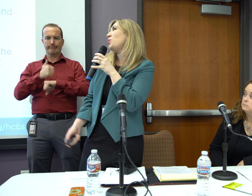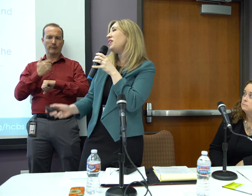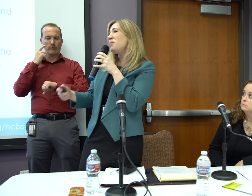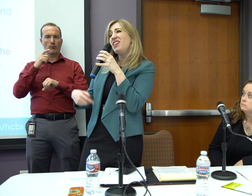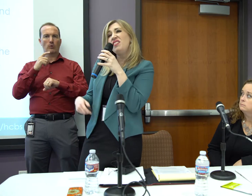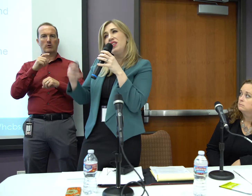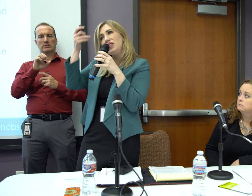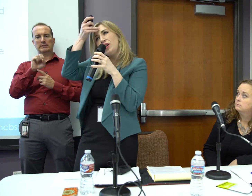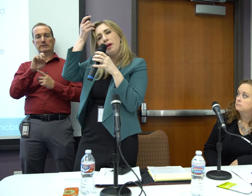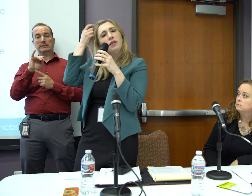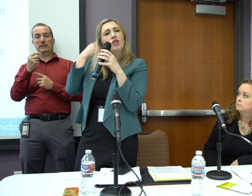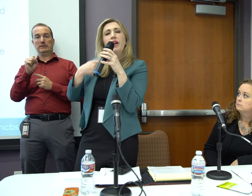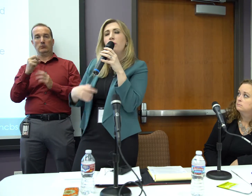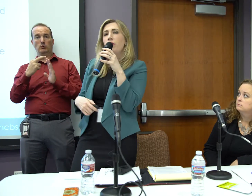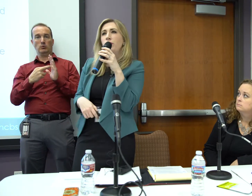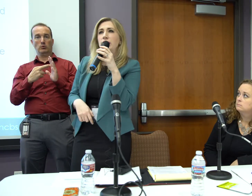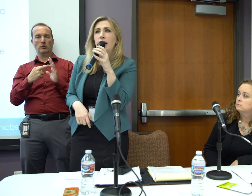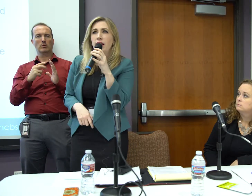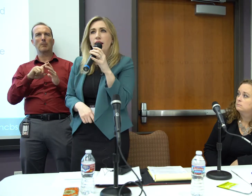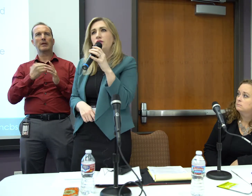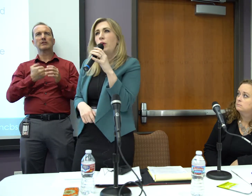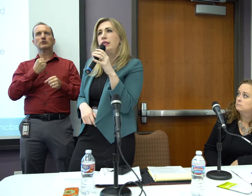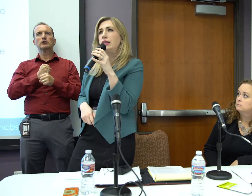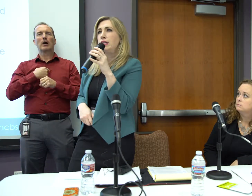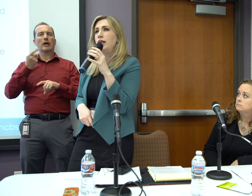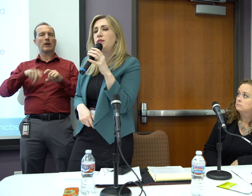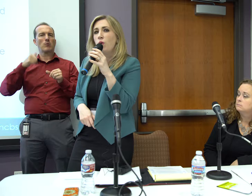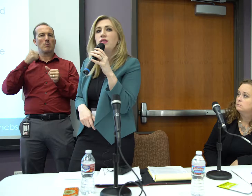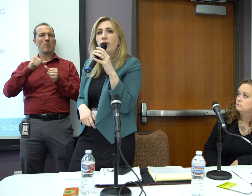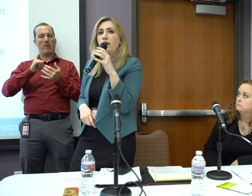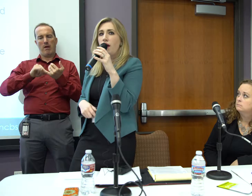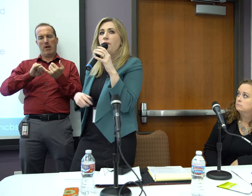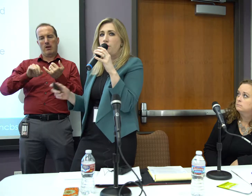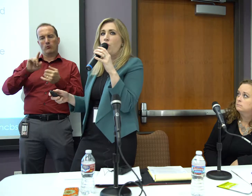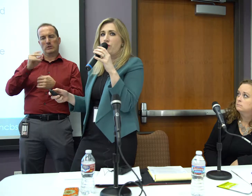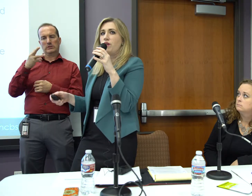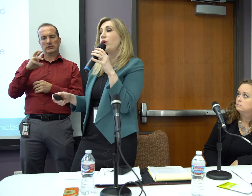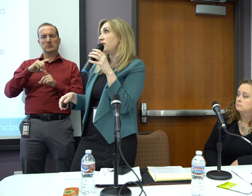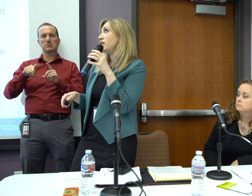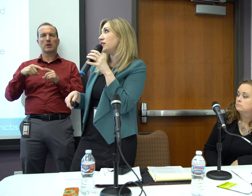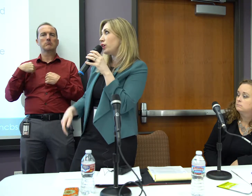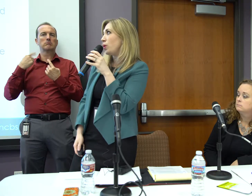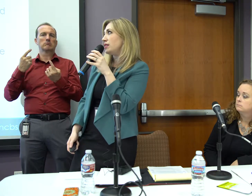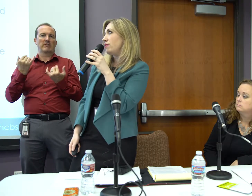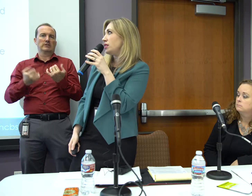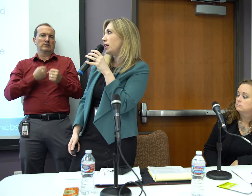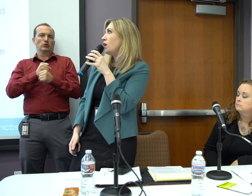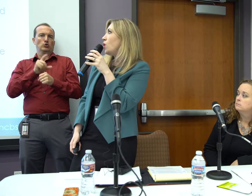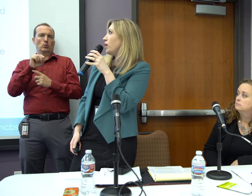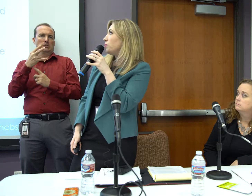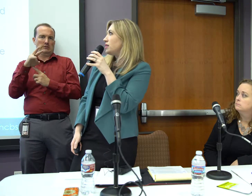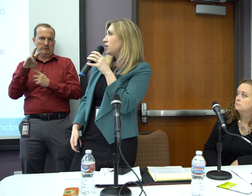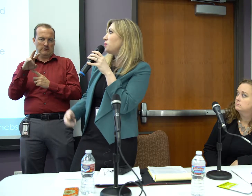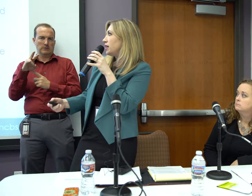starting really the beginning of this year, I'm trying to remember if we did any the end of 2016. It's mostly been over the course of this year,